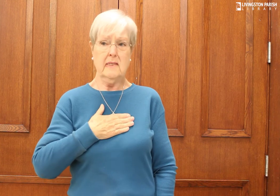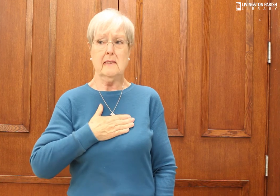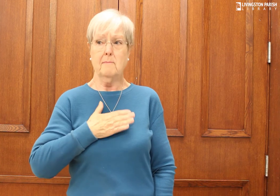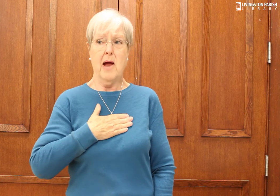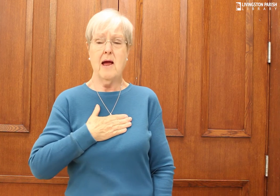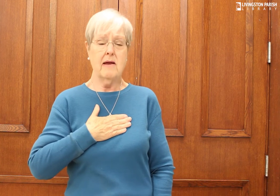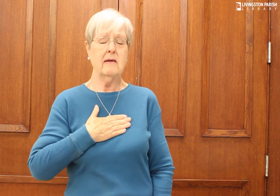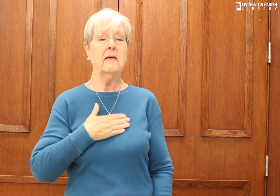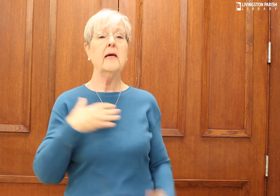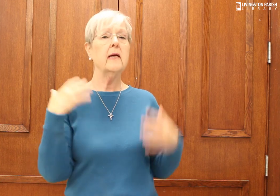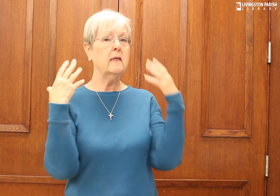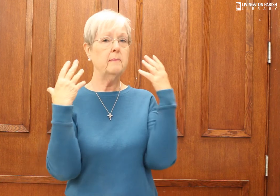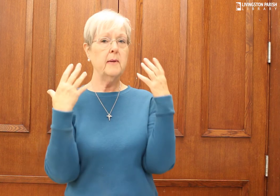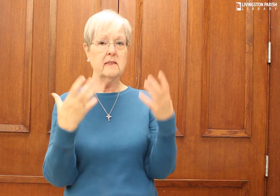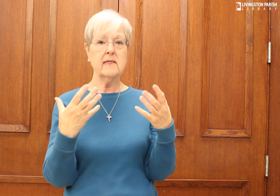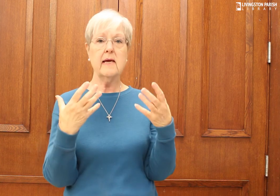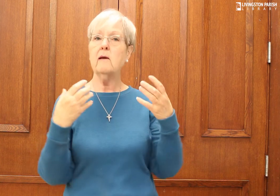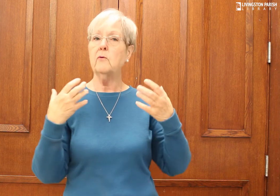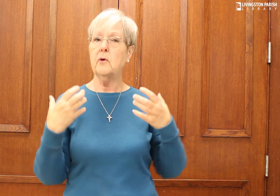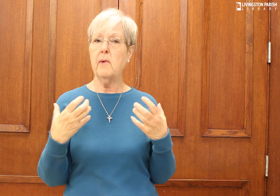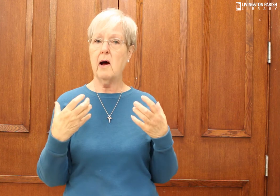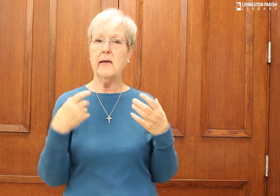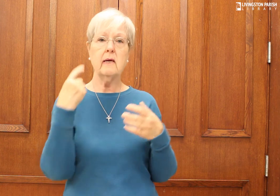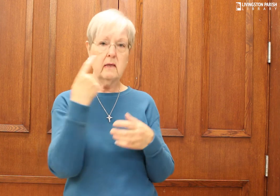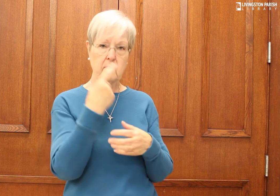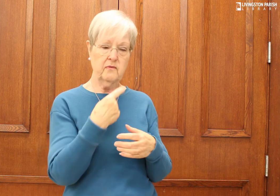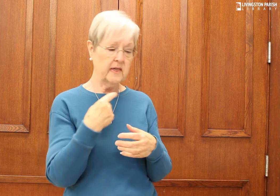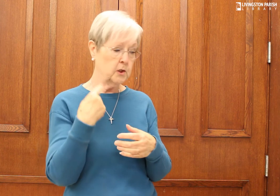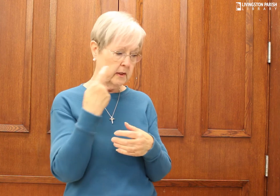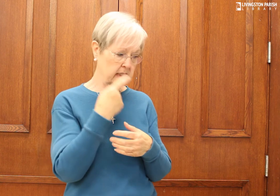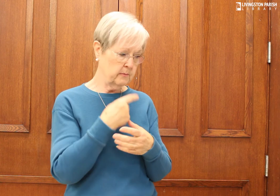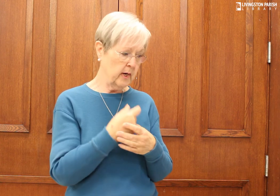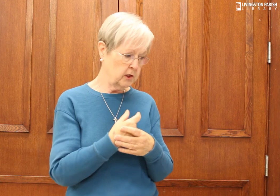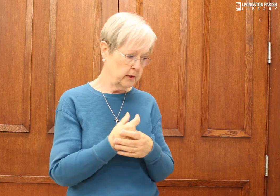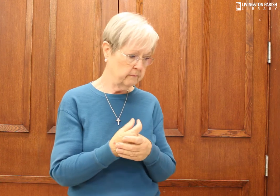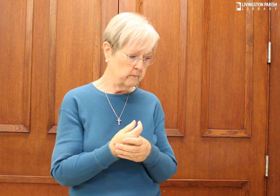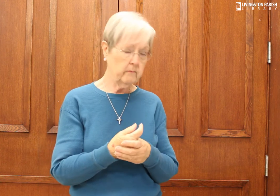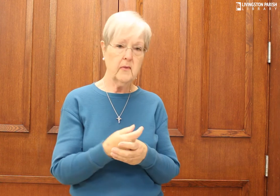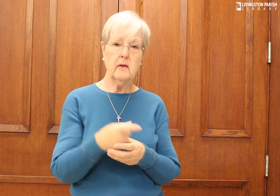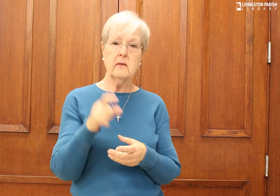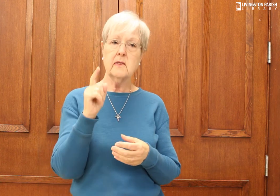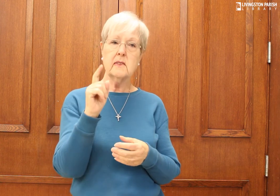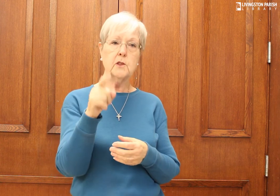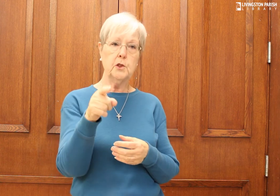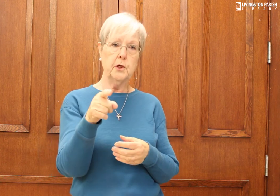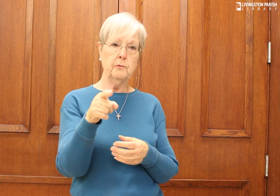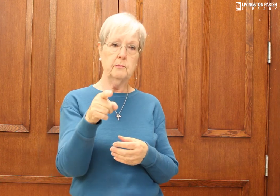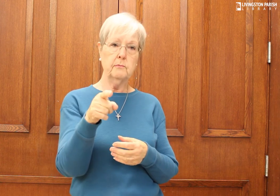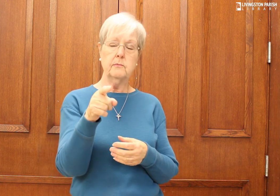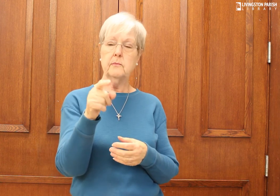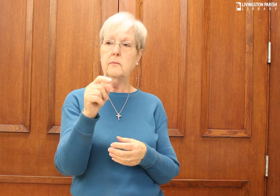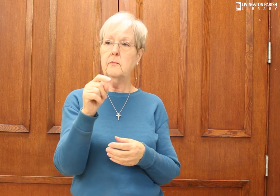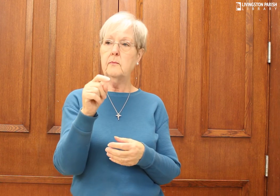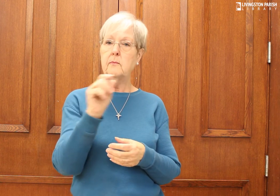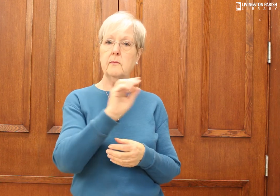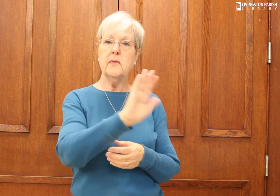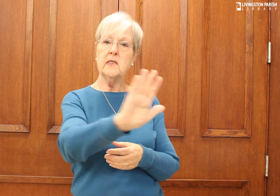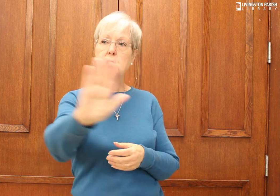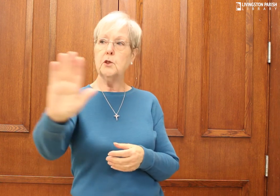is mine. Depends again on your body and your facial expression. This is you. This is